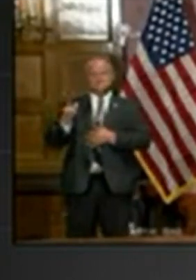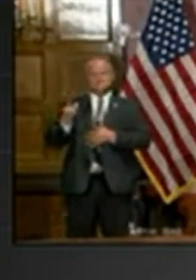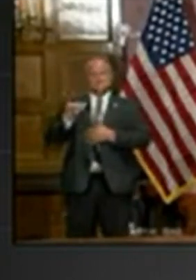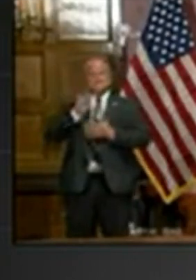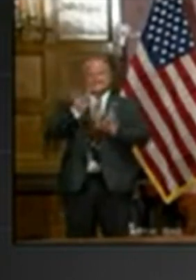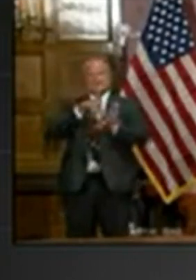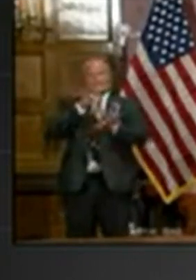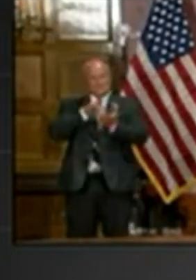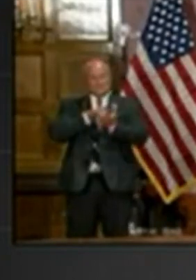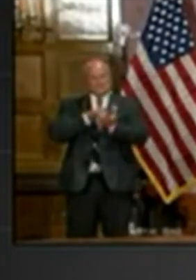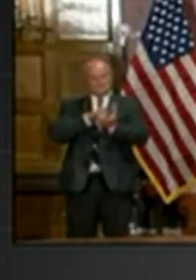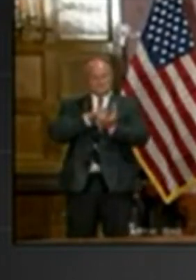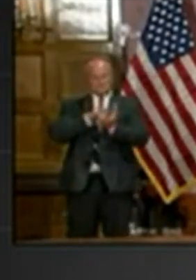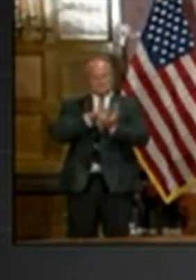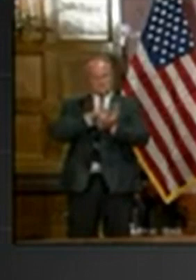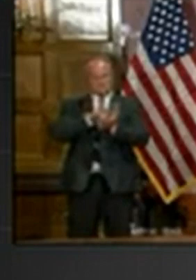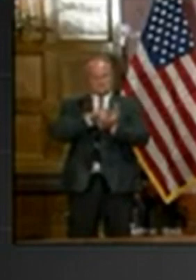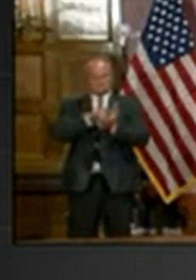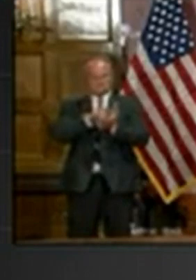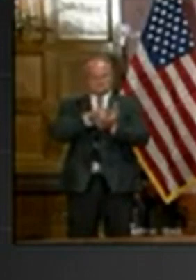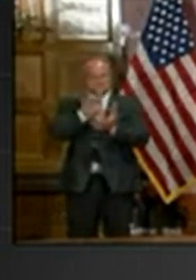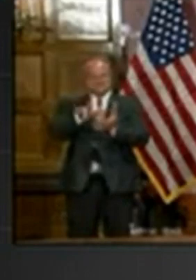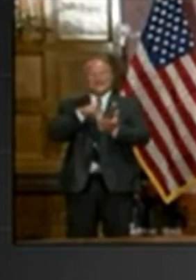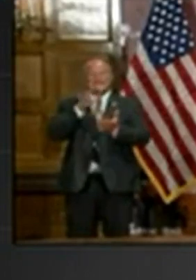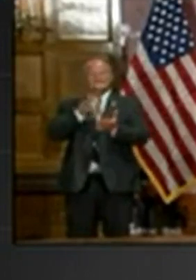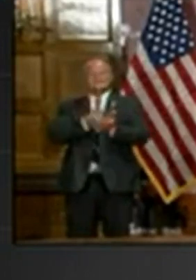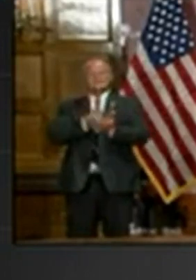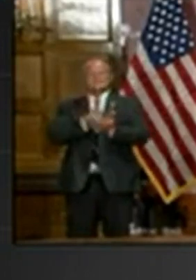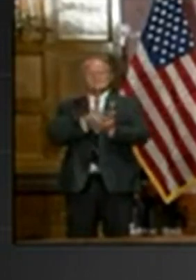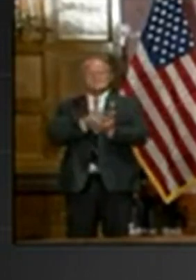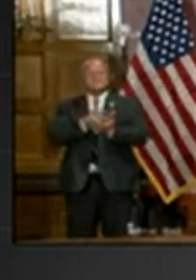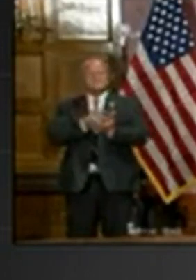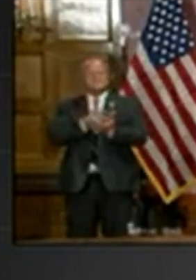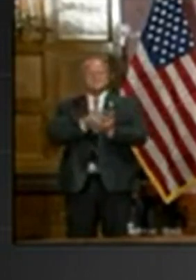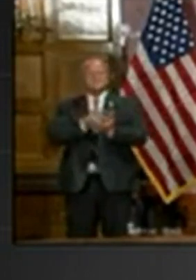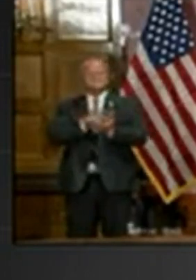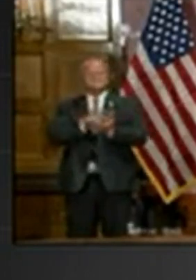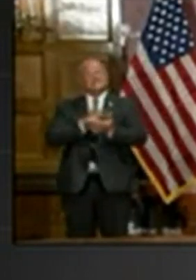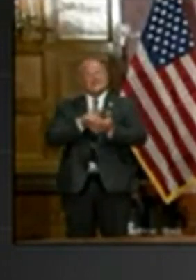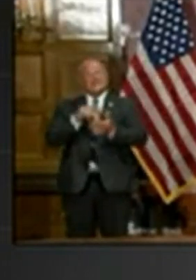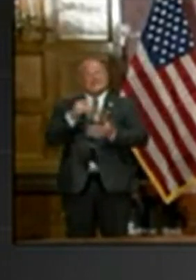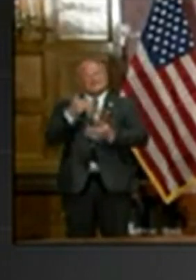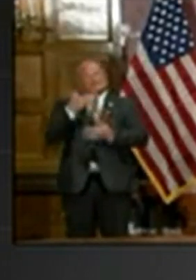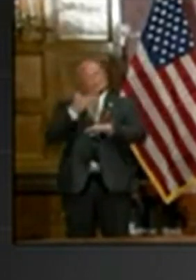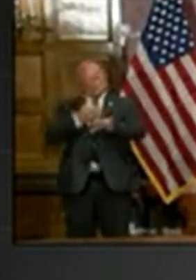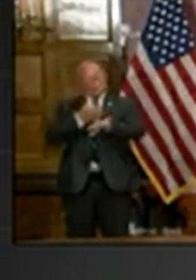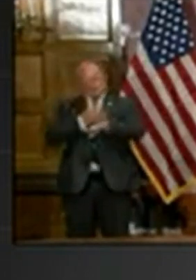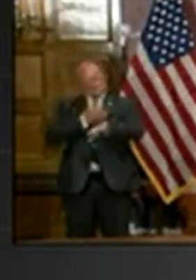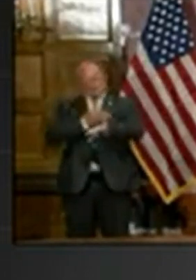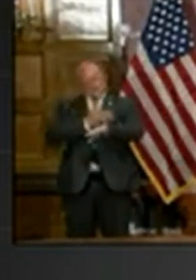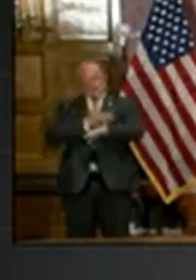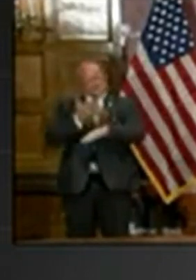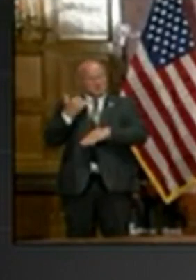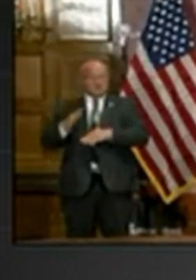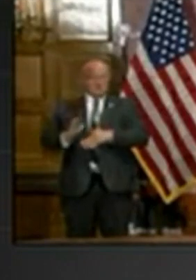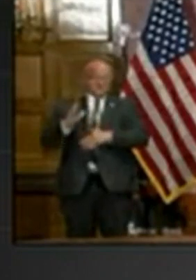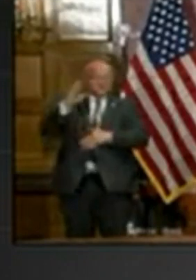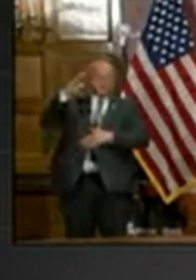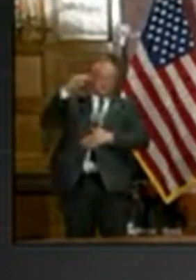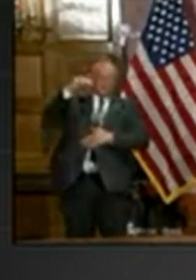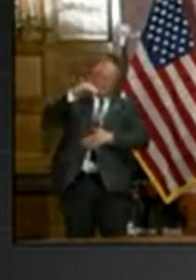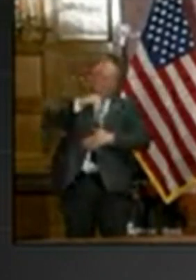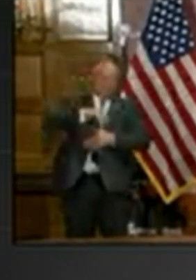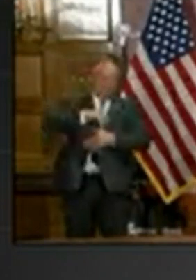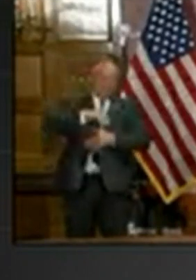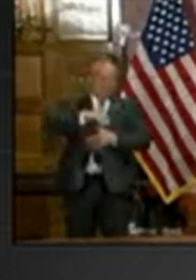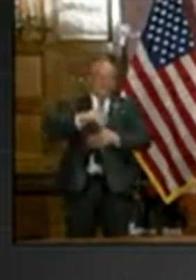the Central, and the Central is looking better. It was up at a high level. It